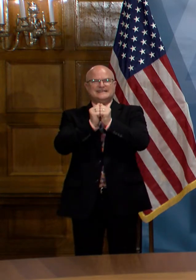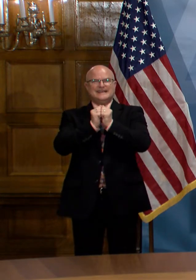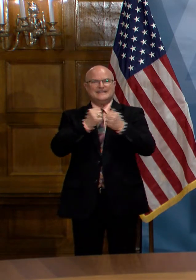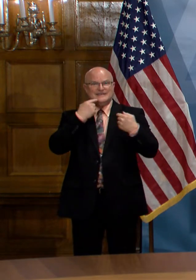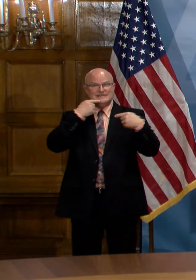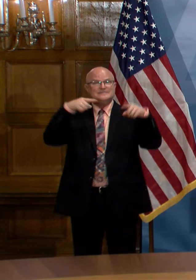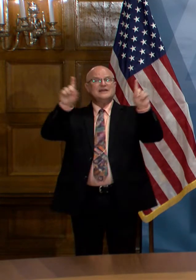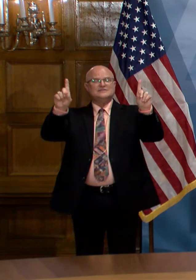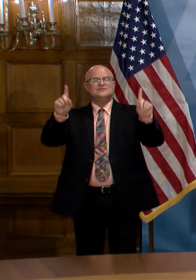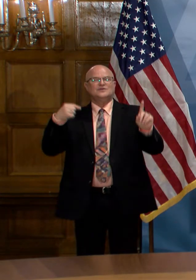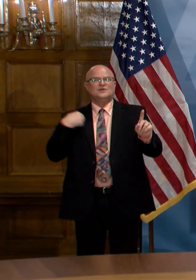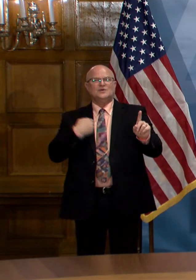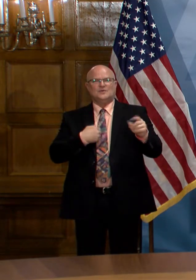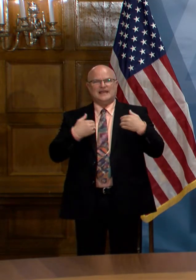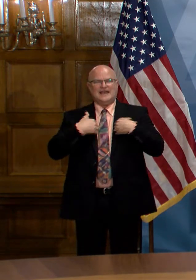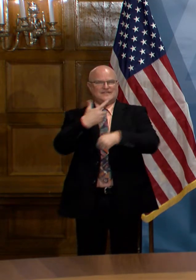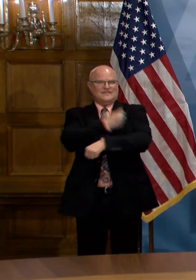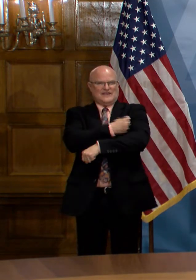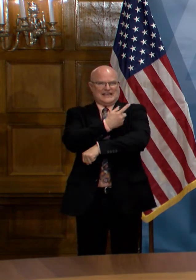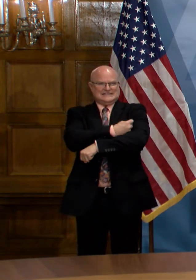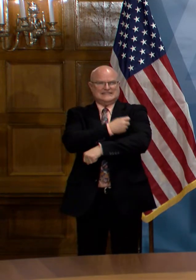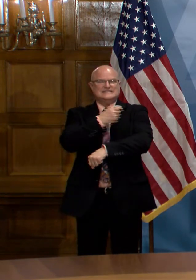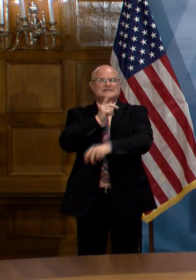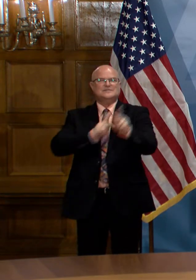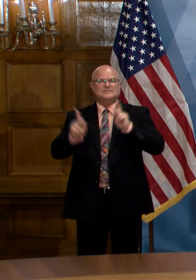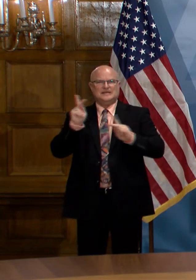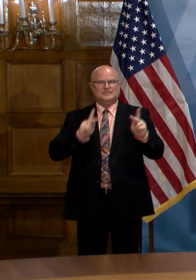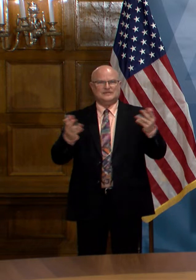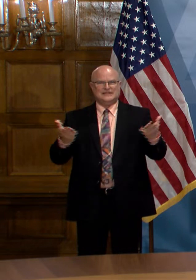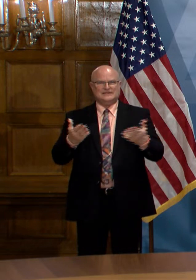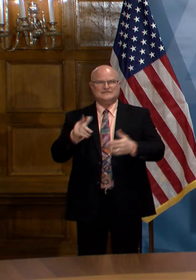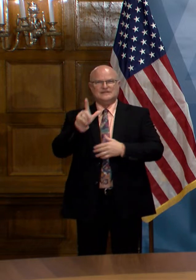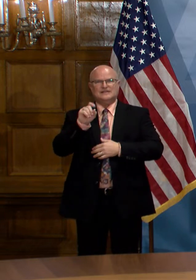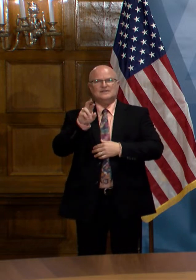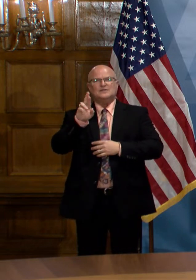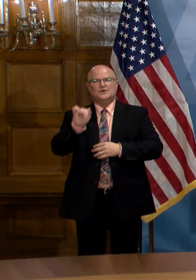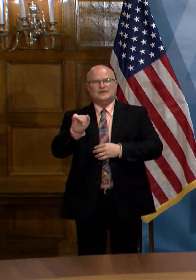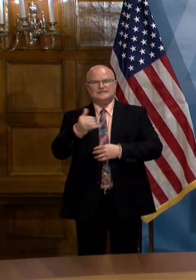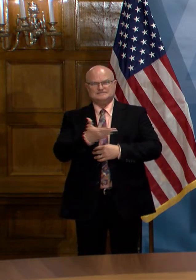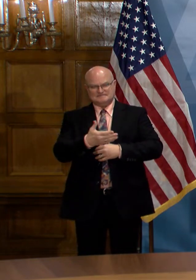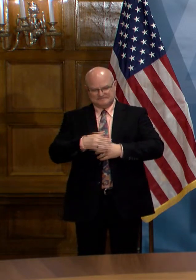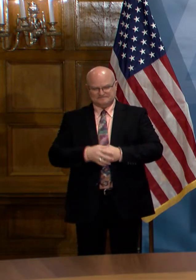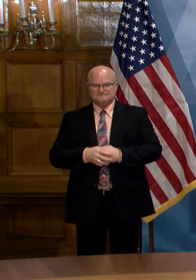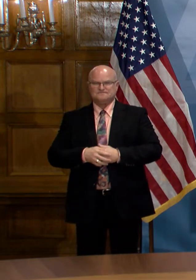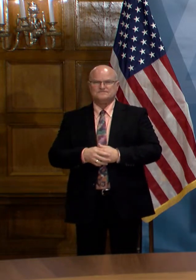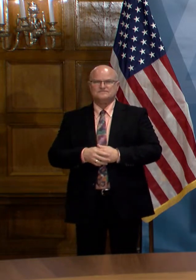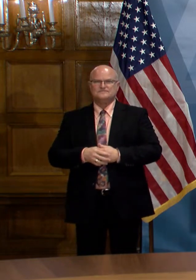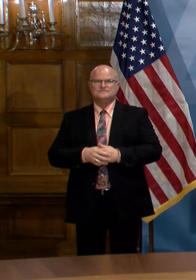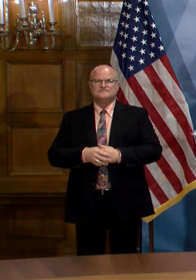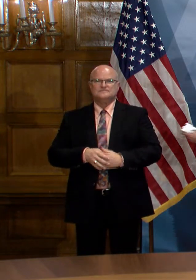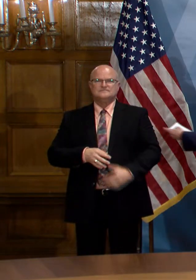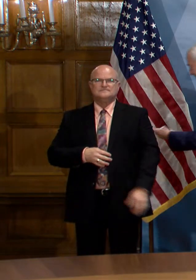make sure we get the vaccines in the arms of Arkansans. Lori.